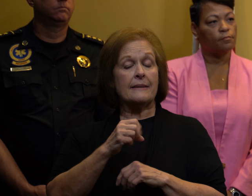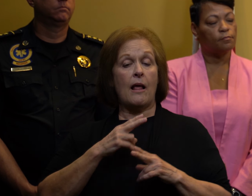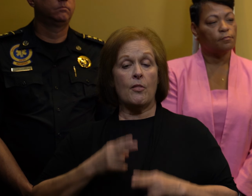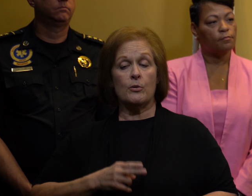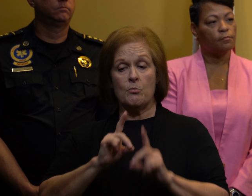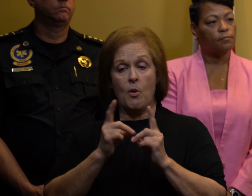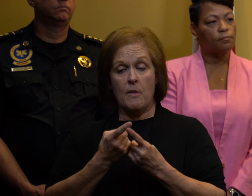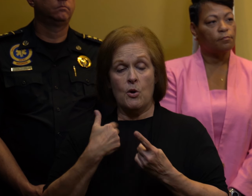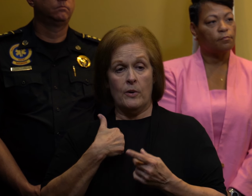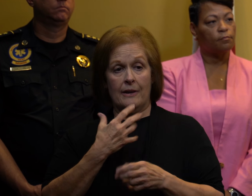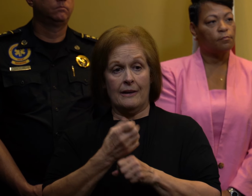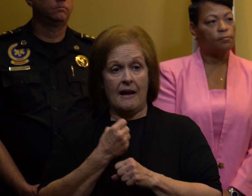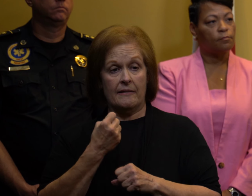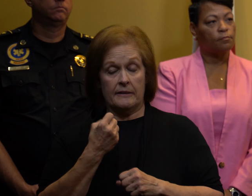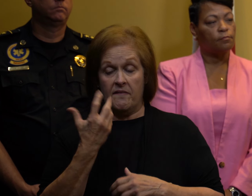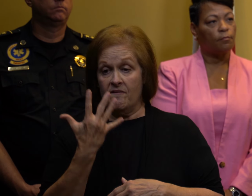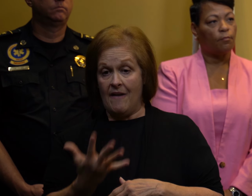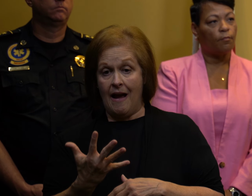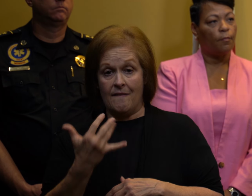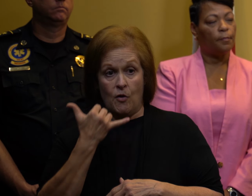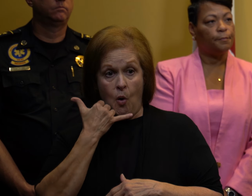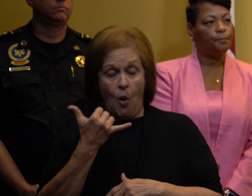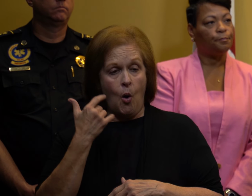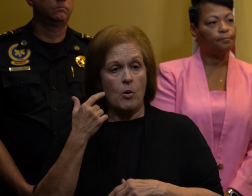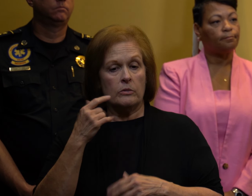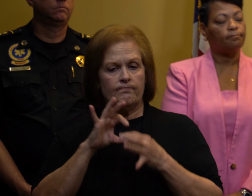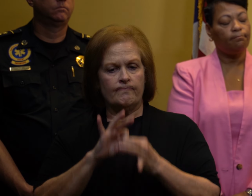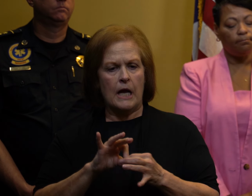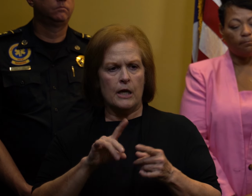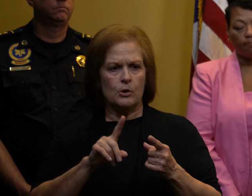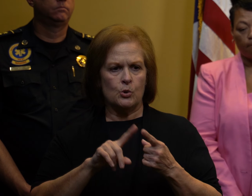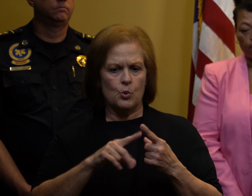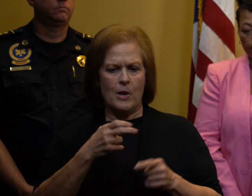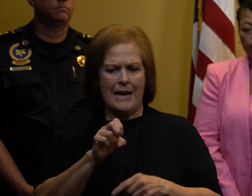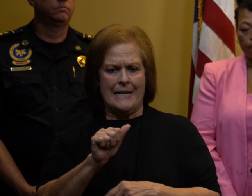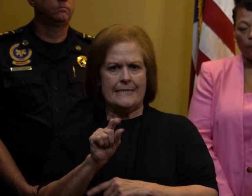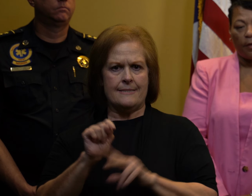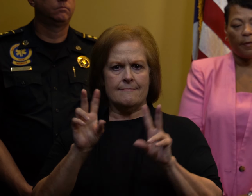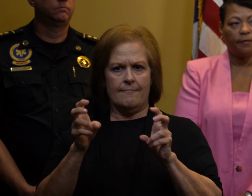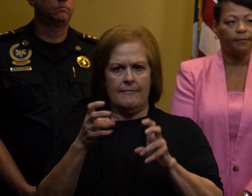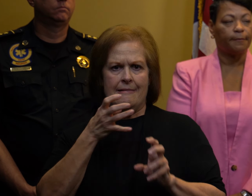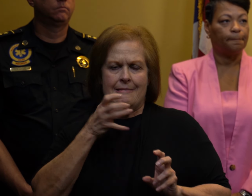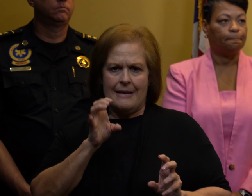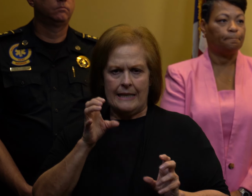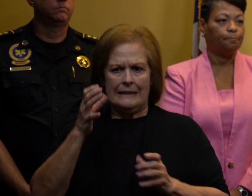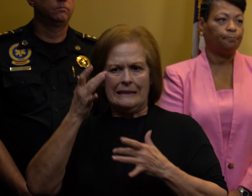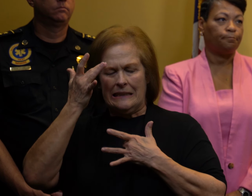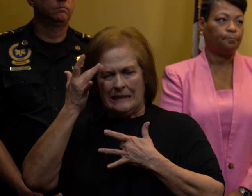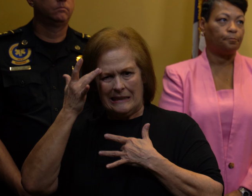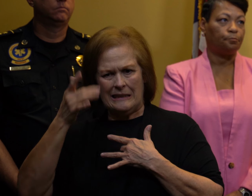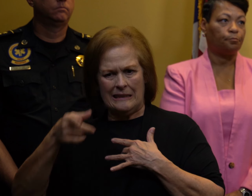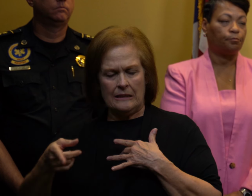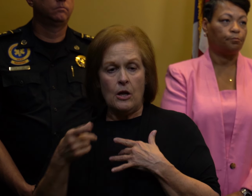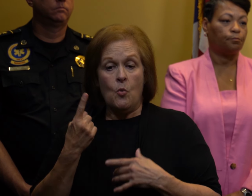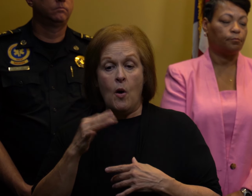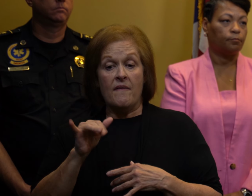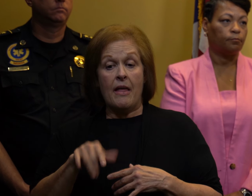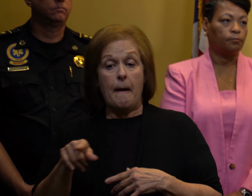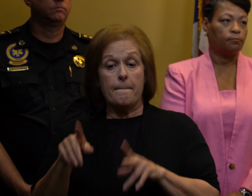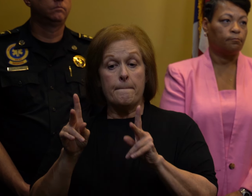department, we received 5 calls for heat-related, at least first impressions of heat-related illness yesterday. One of